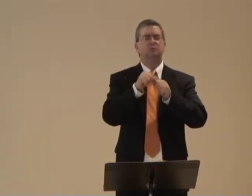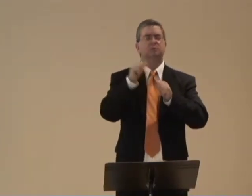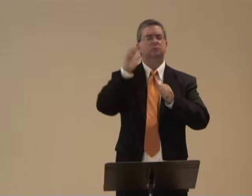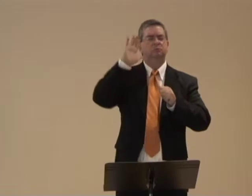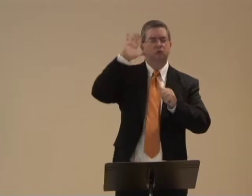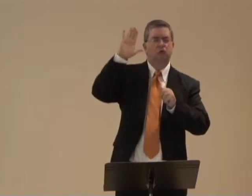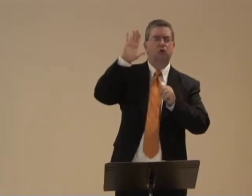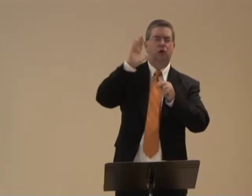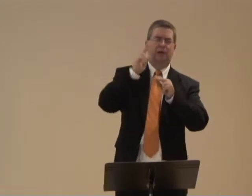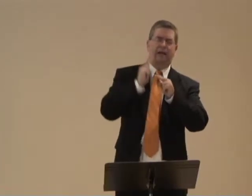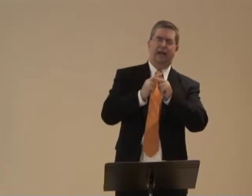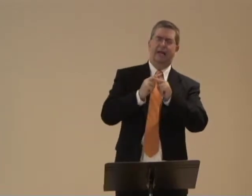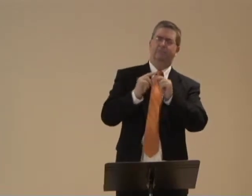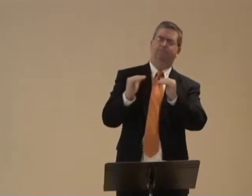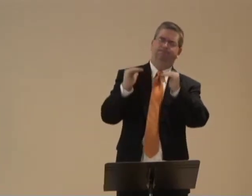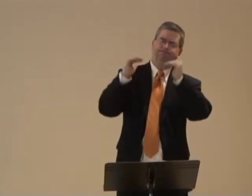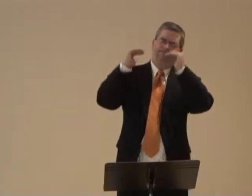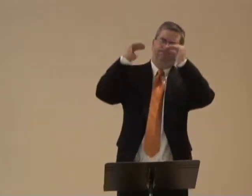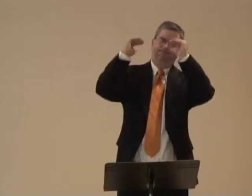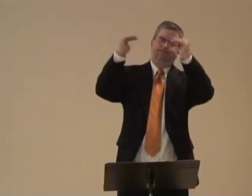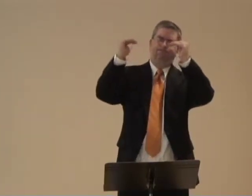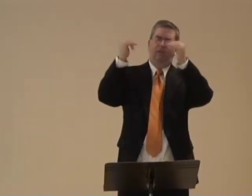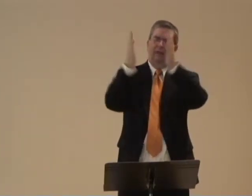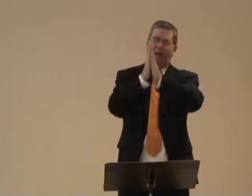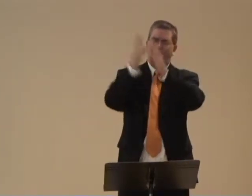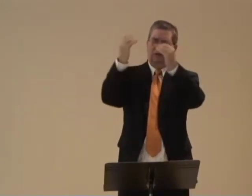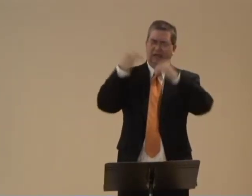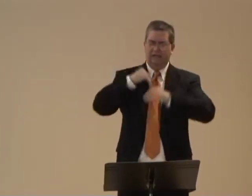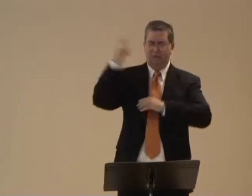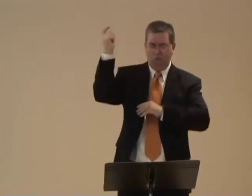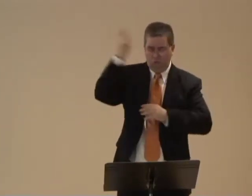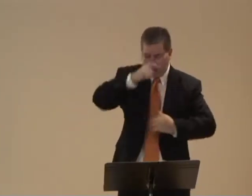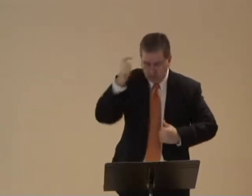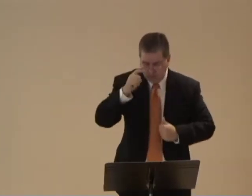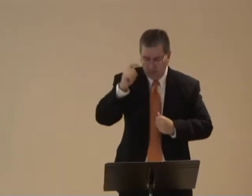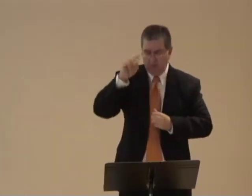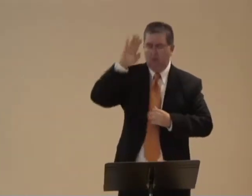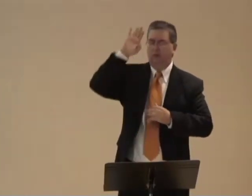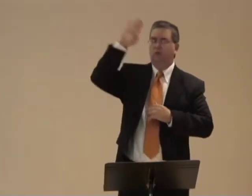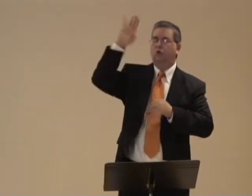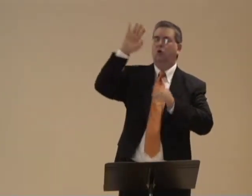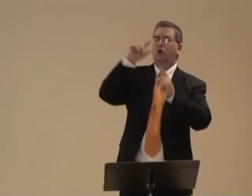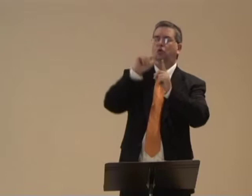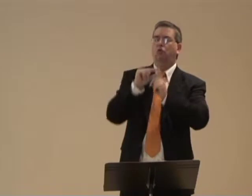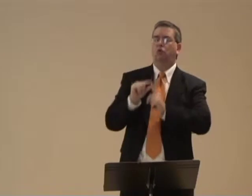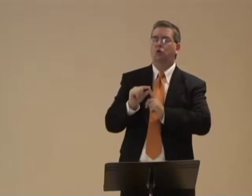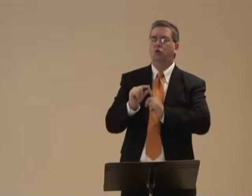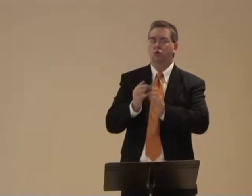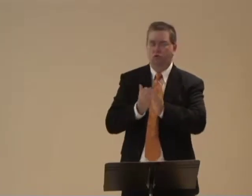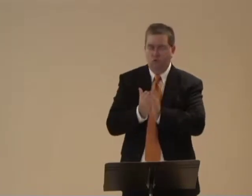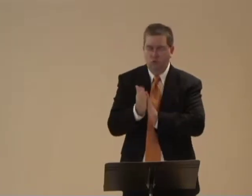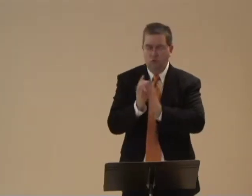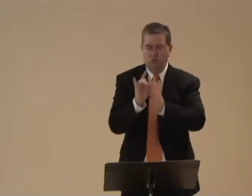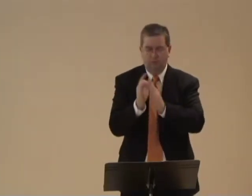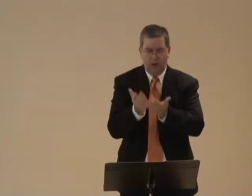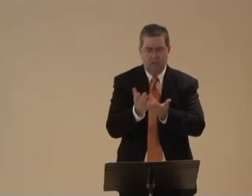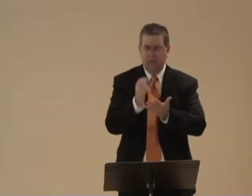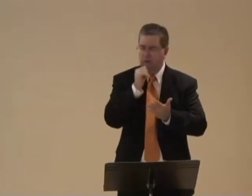But we have to keep remembering that, God, you are highly exalted. You give us your wisdom as